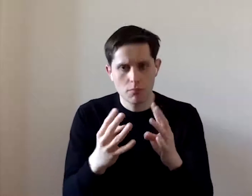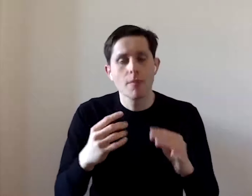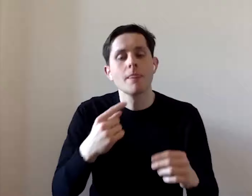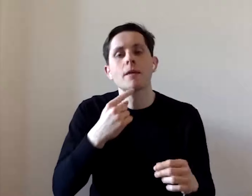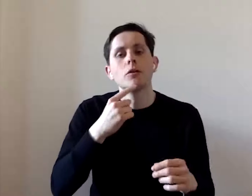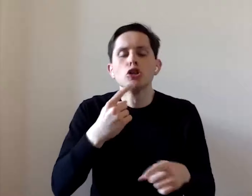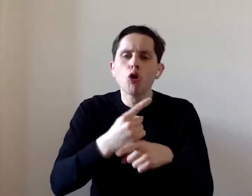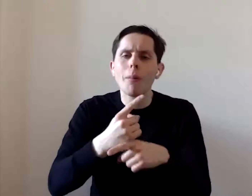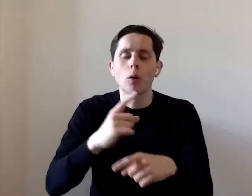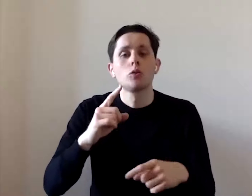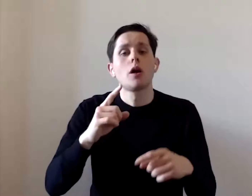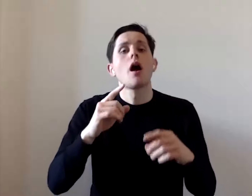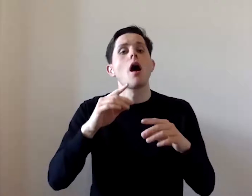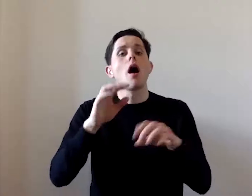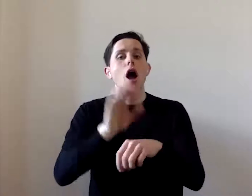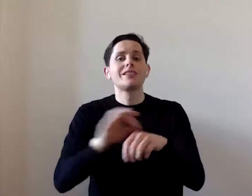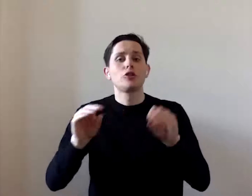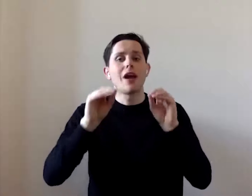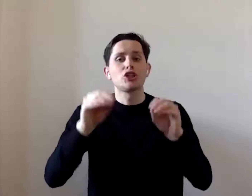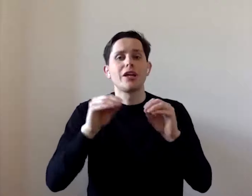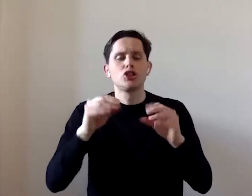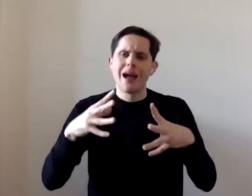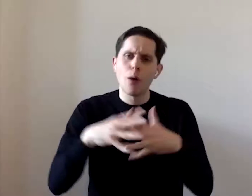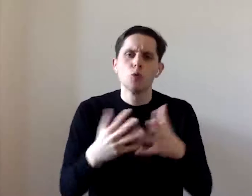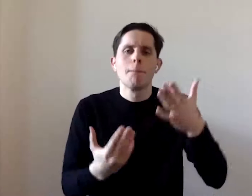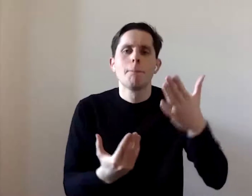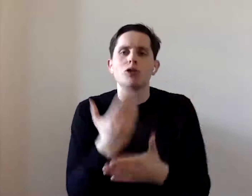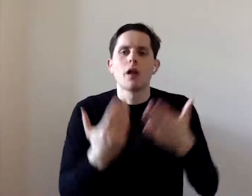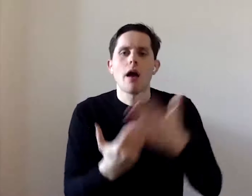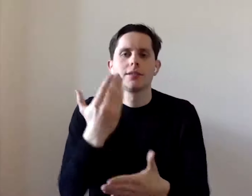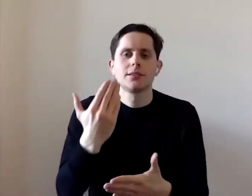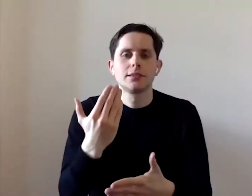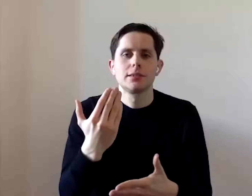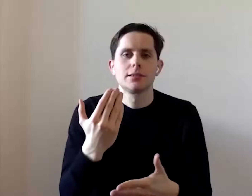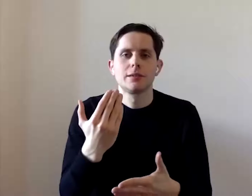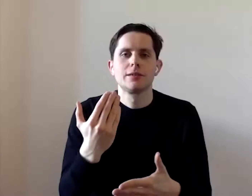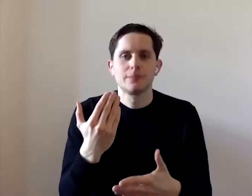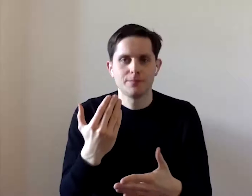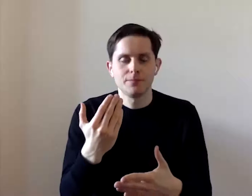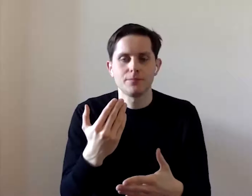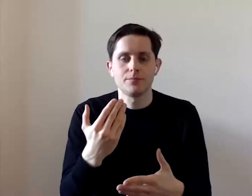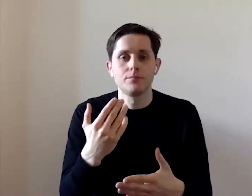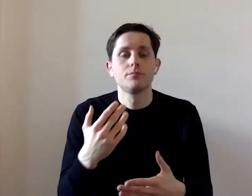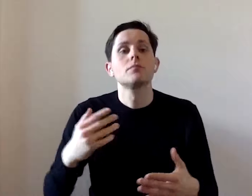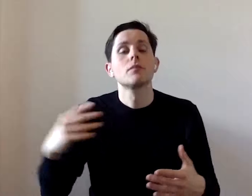the Architects Registration Board, has currently done a report, or recently done a report, on modernising architectural